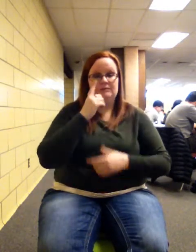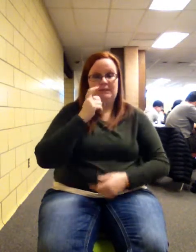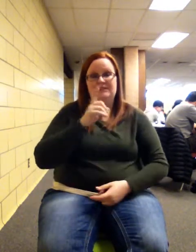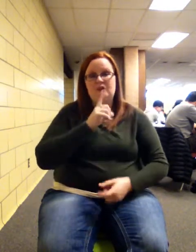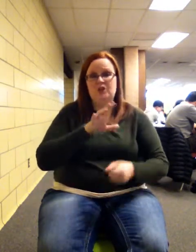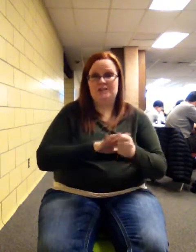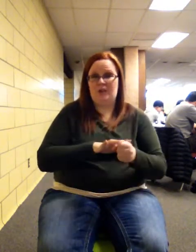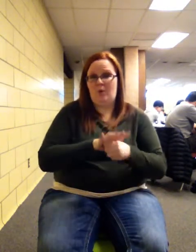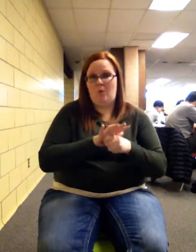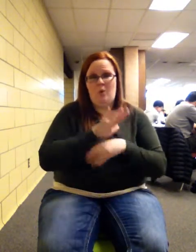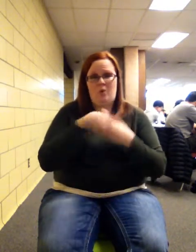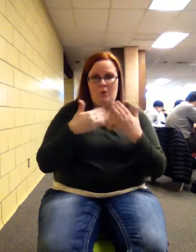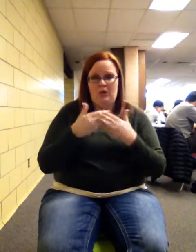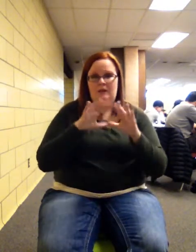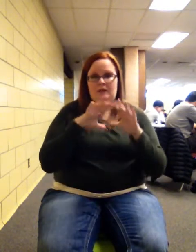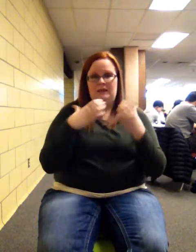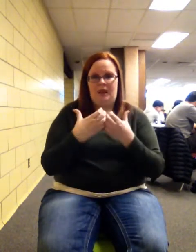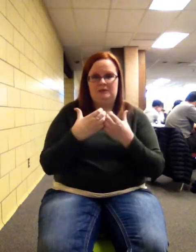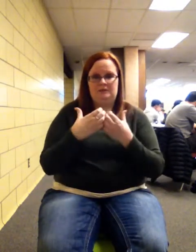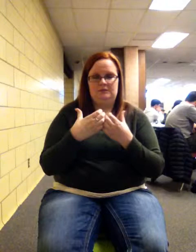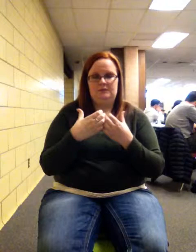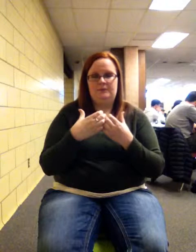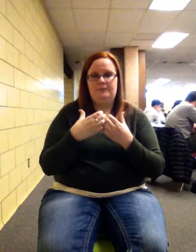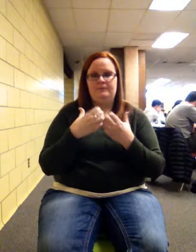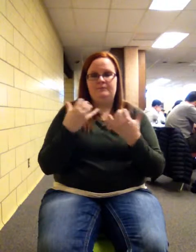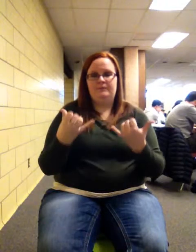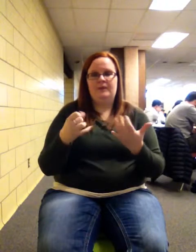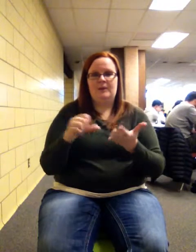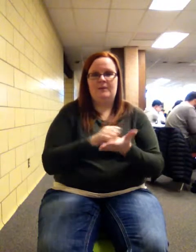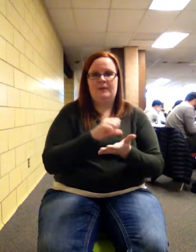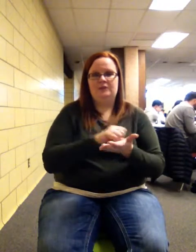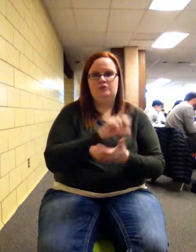whole class on it. So go over to page 203